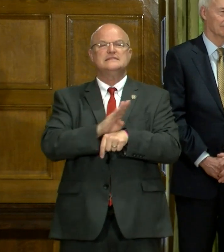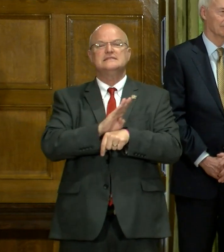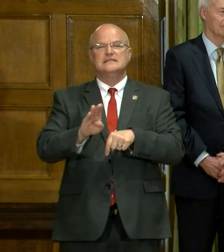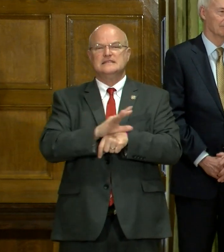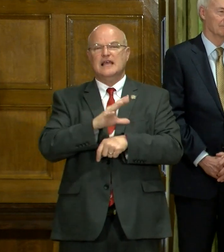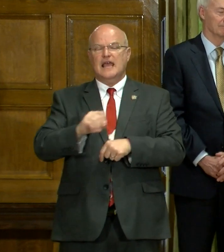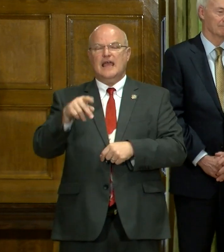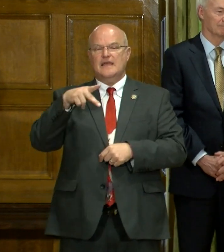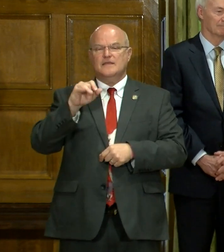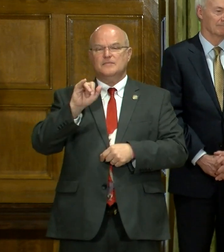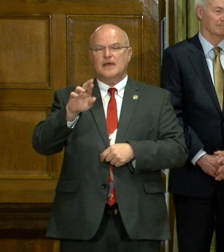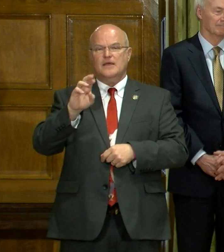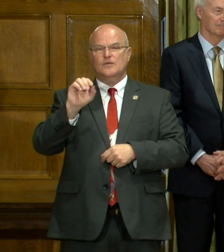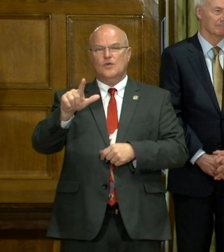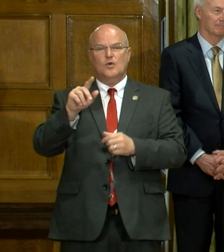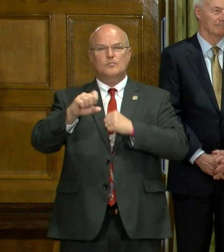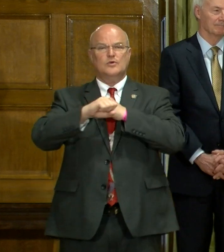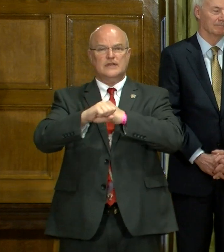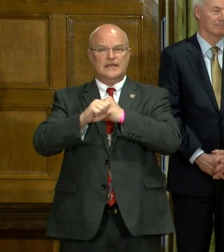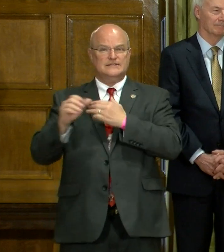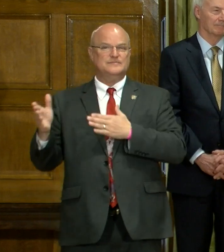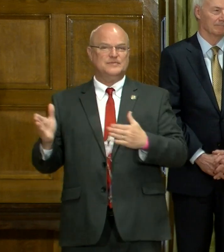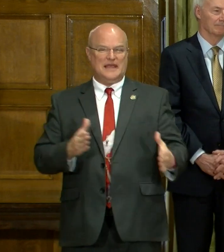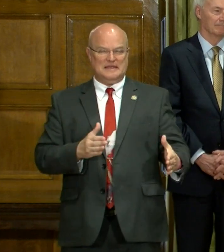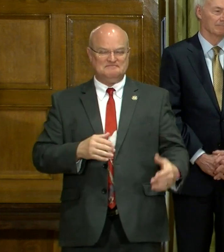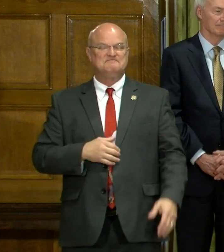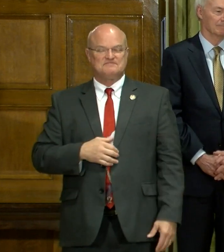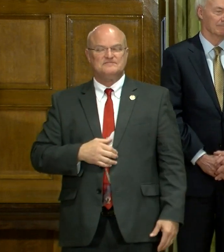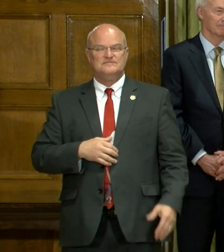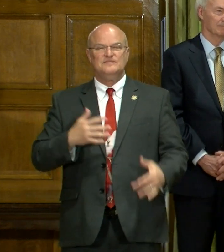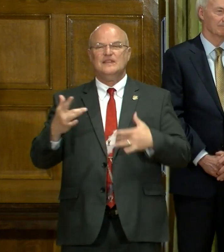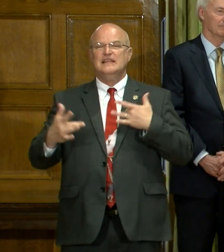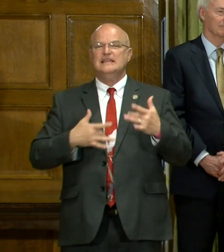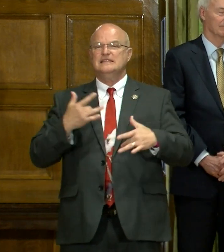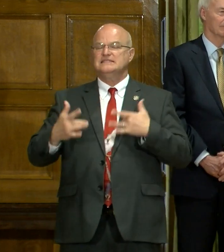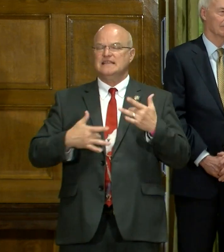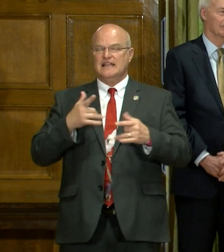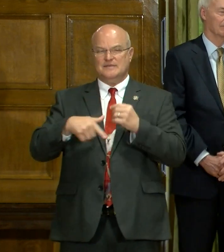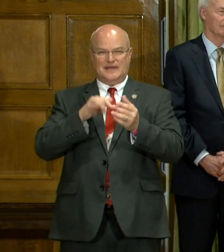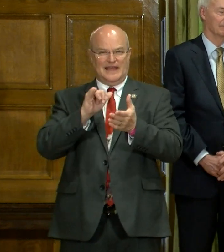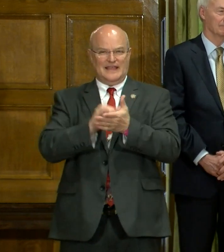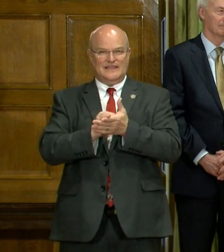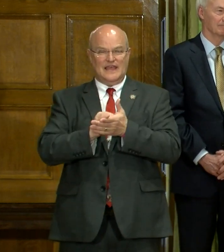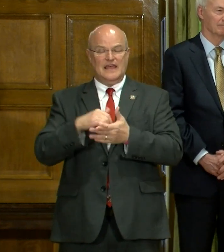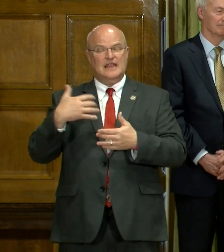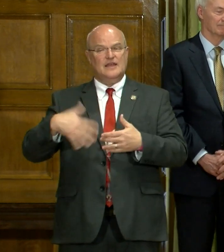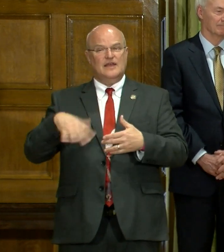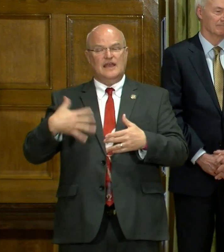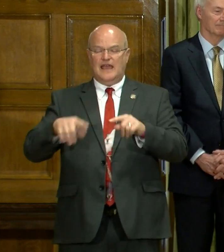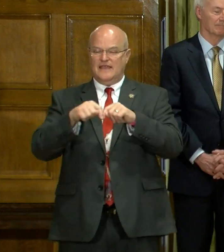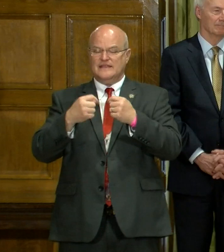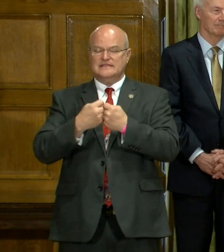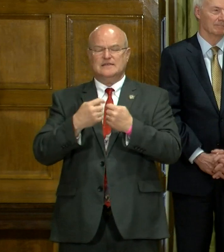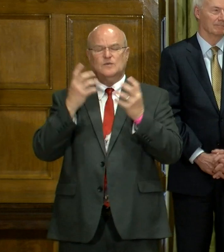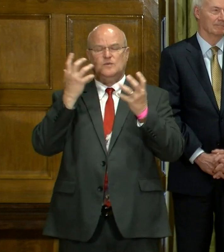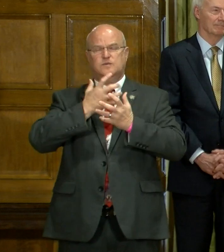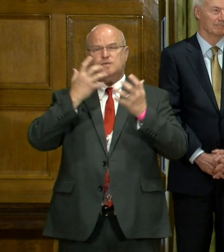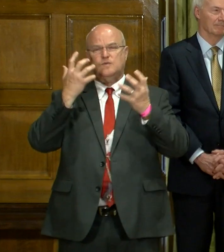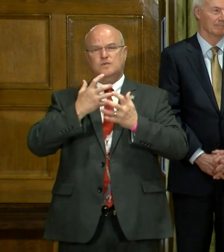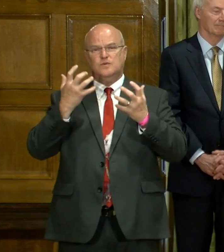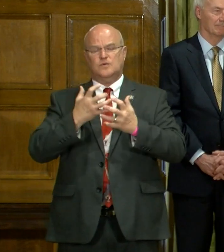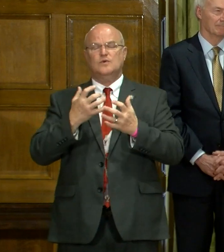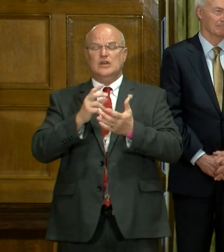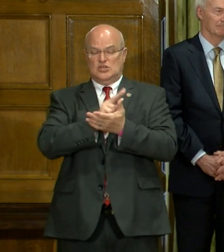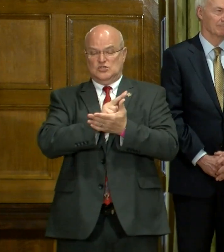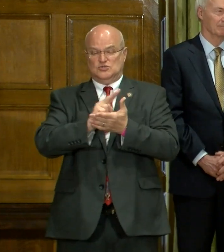and the payroll protection plan. So we're excited about that, and I appreciate the team's hard work to turn around the loans that we did in our office in less